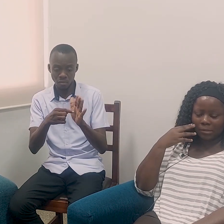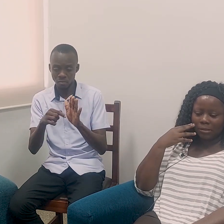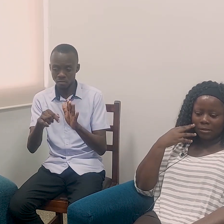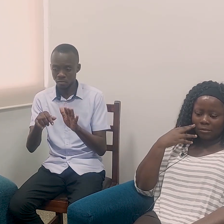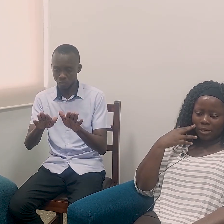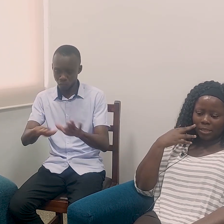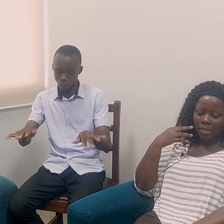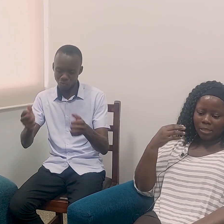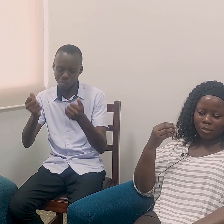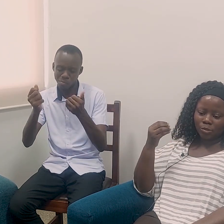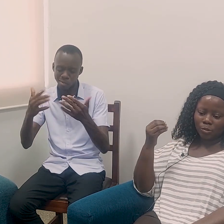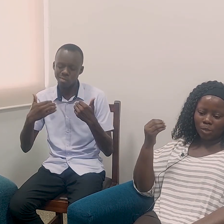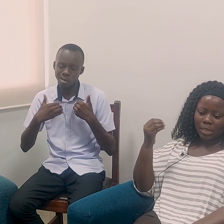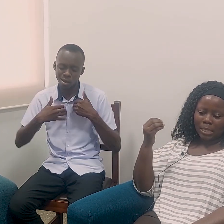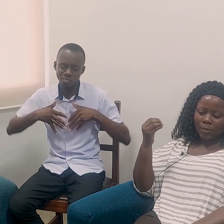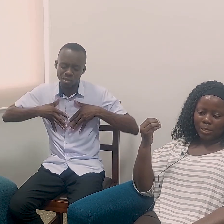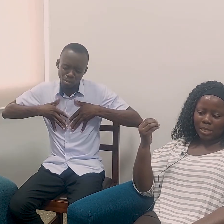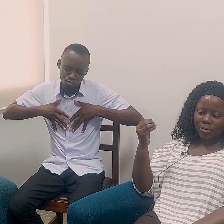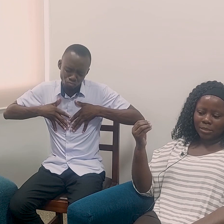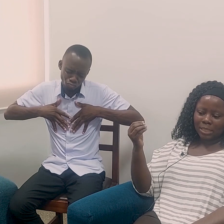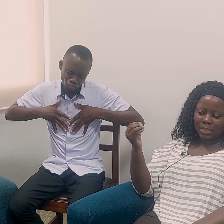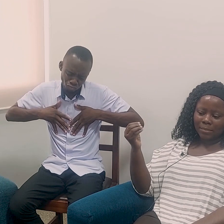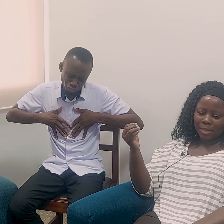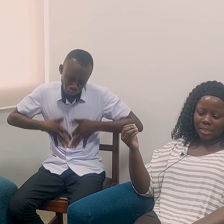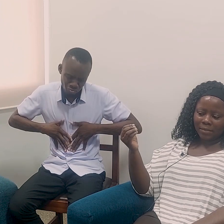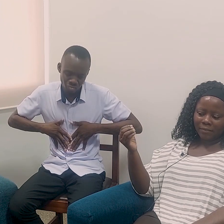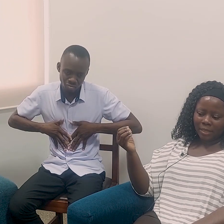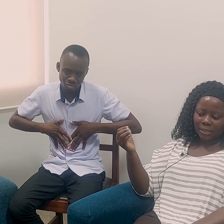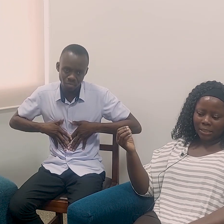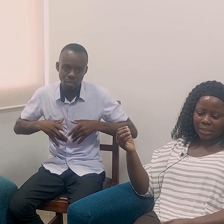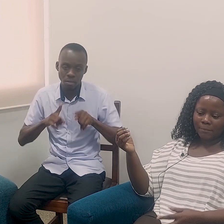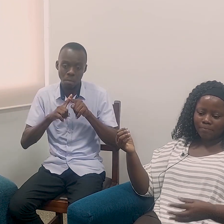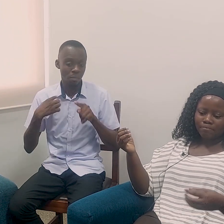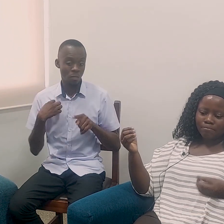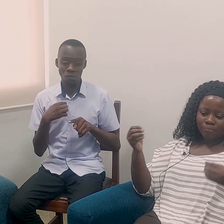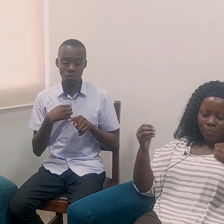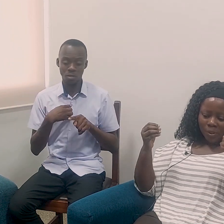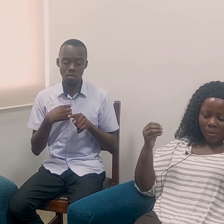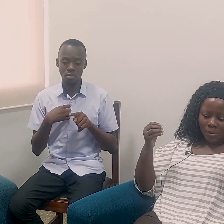depression, right? And so we cannot undermine the fact that